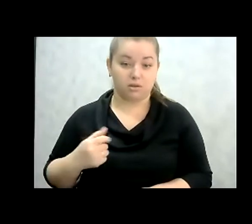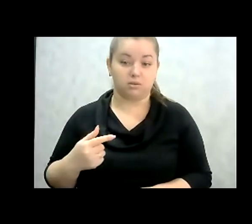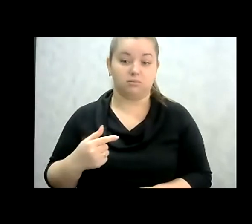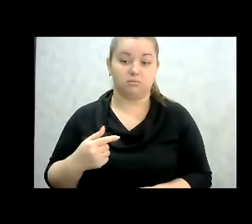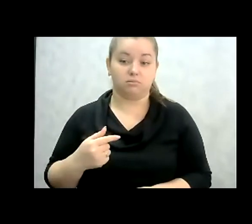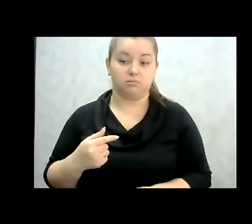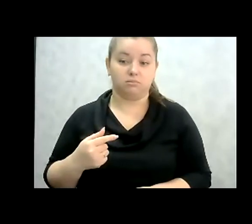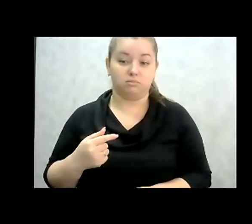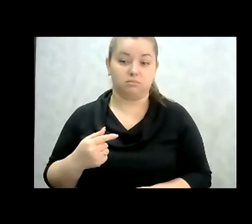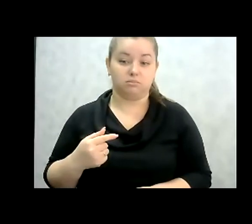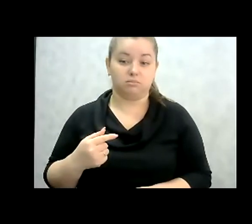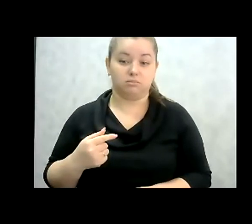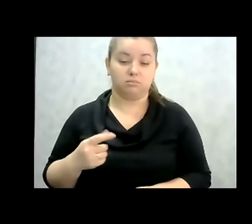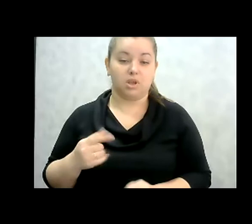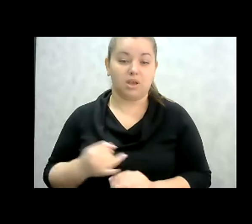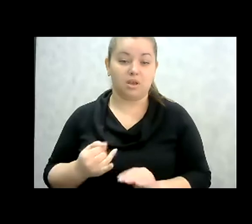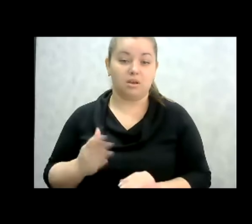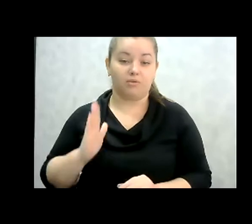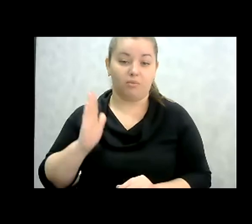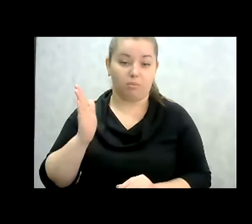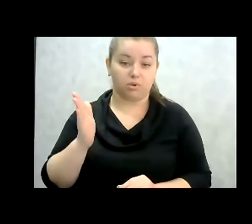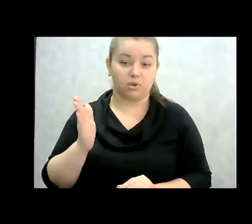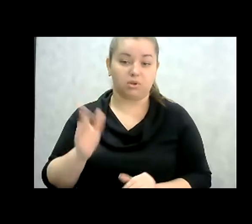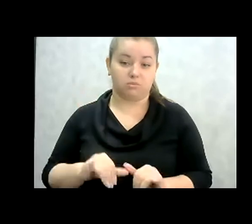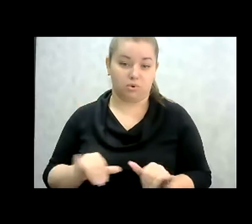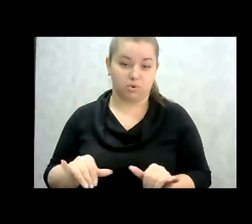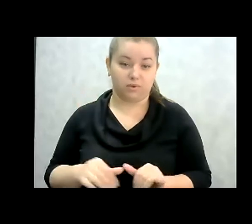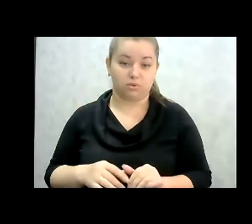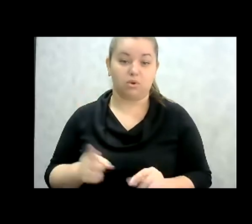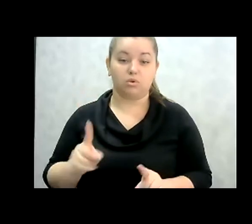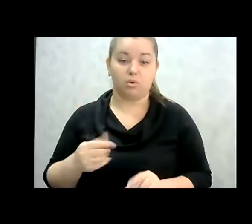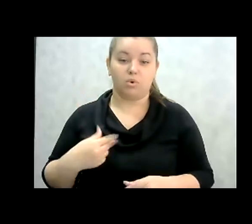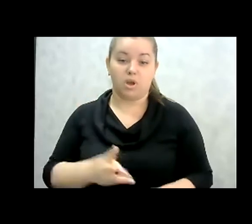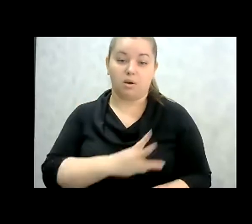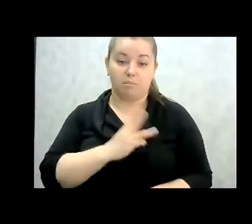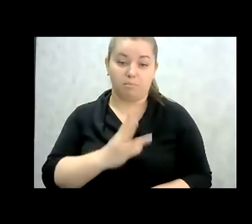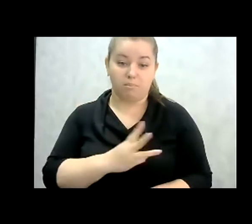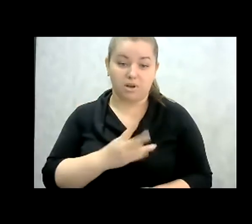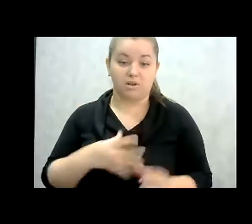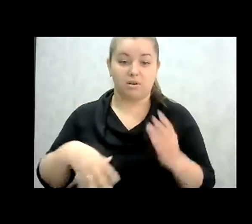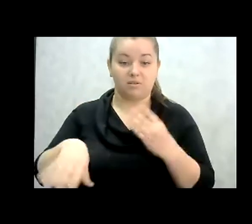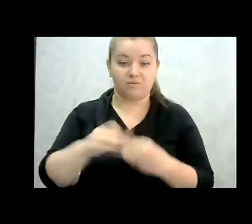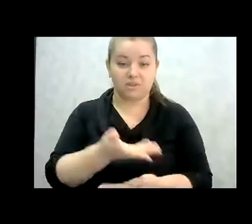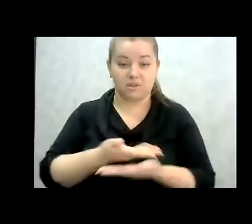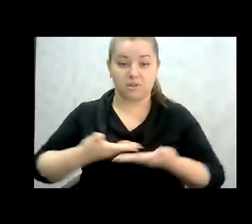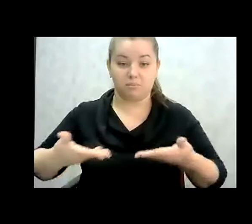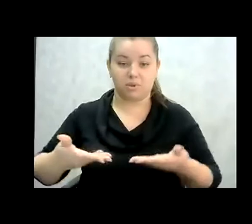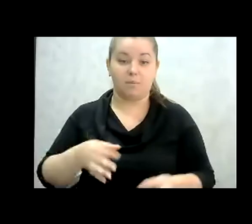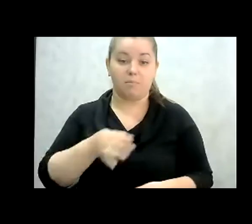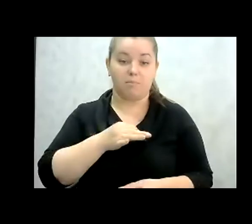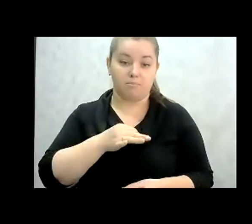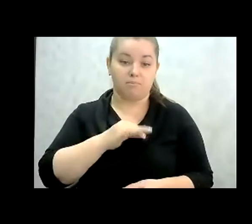have, what we want, and how to go forward. I